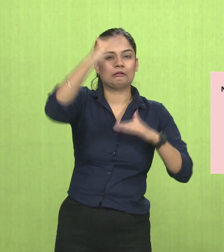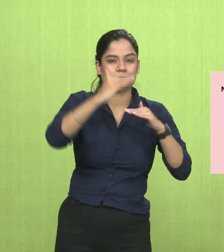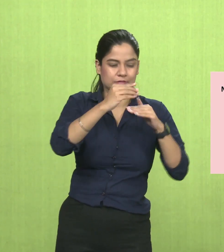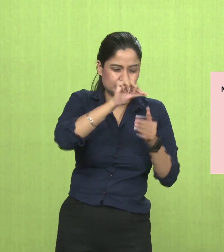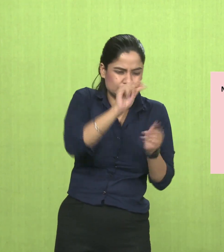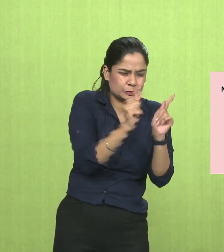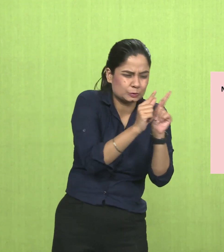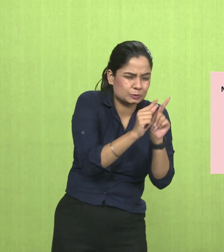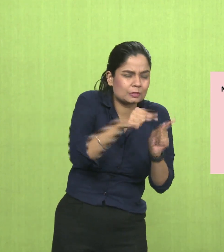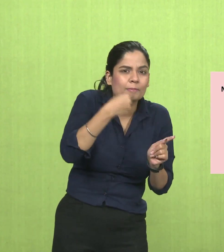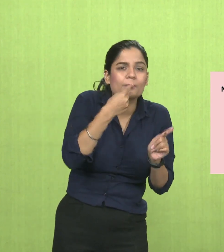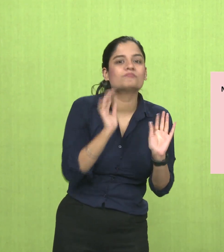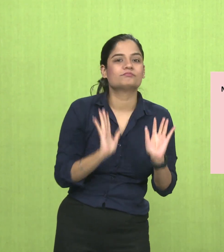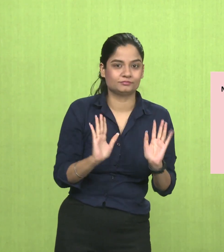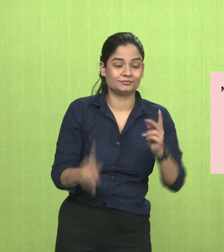low salt, very low salt,